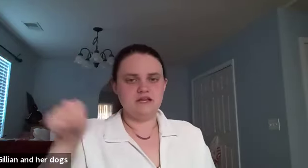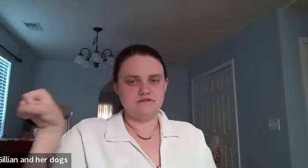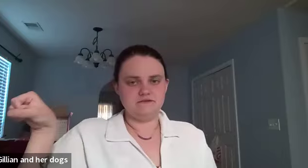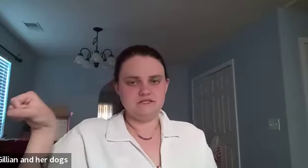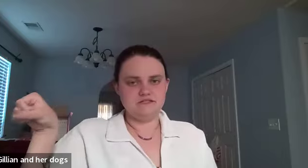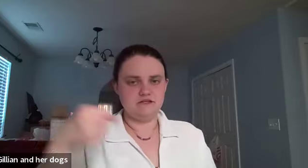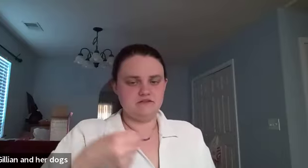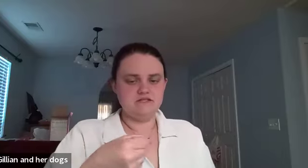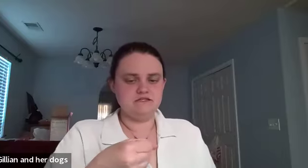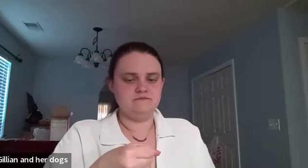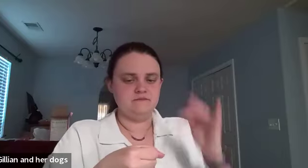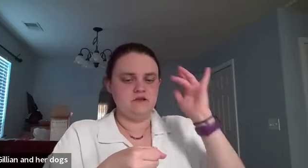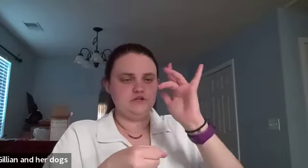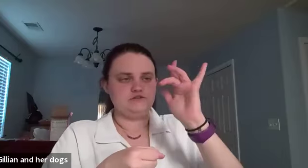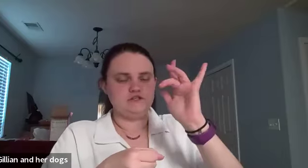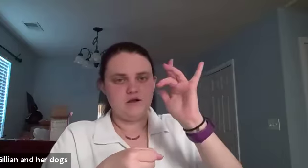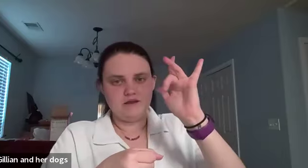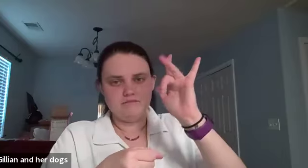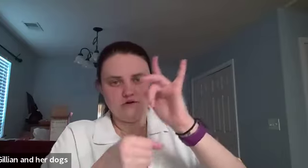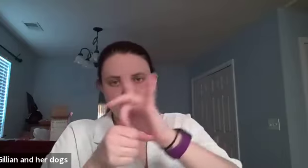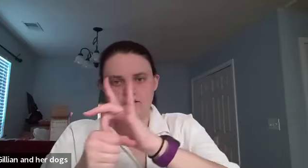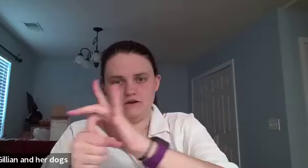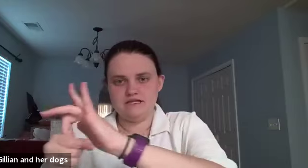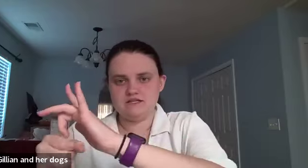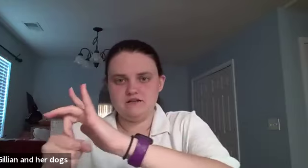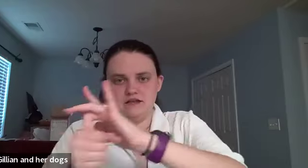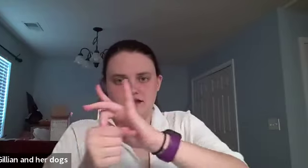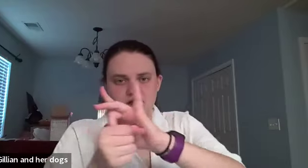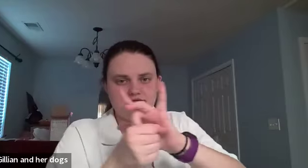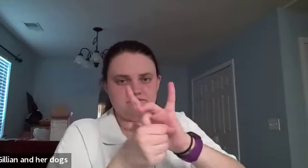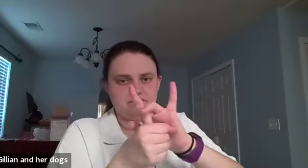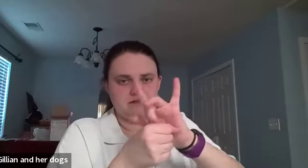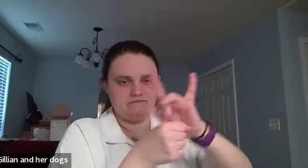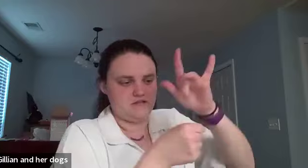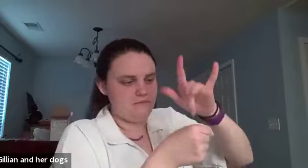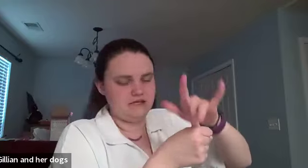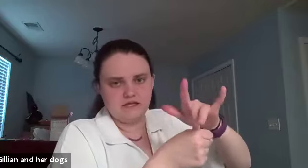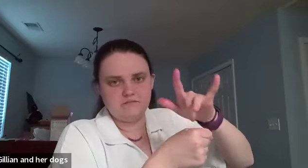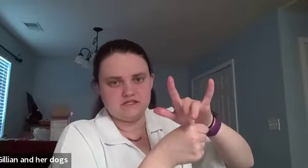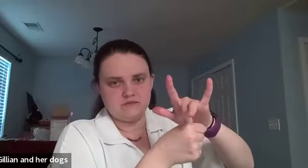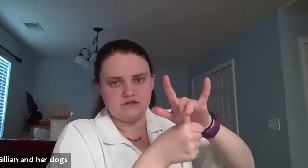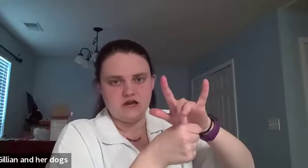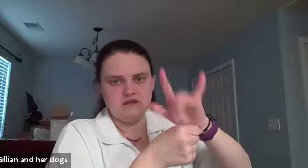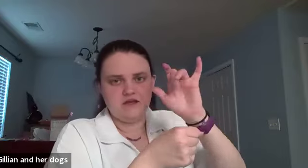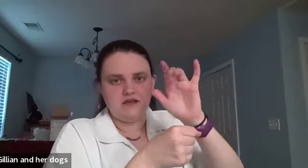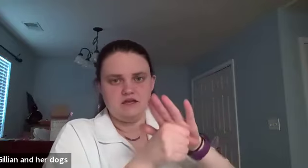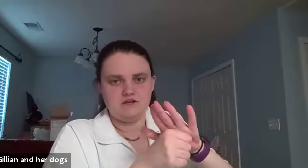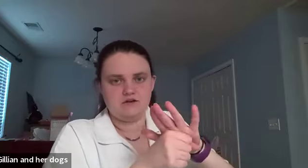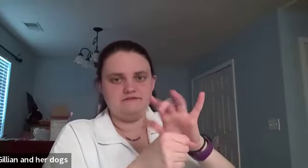in a fist like this. Your dominant middle finger is going to like kind of not be in, but it's going to be on top. And you're going to